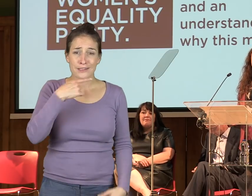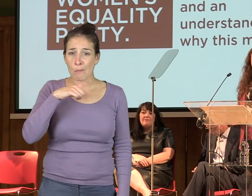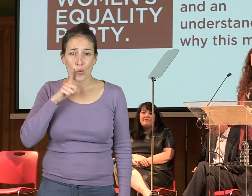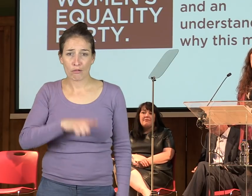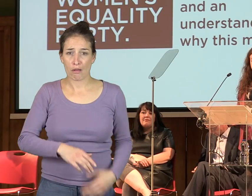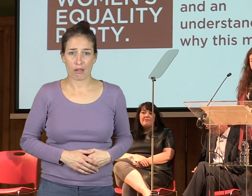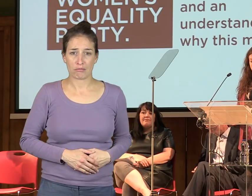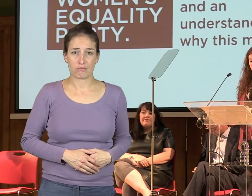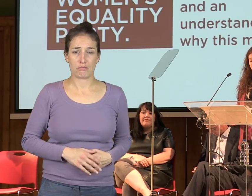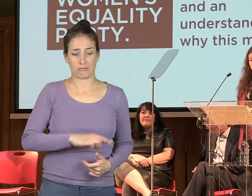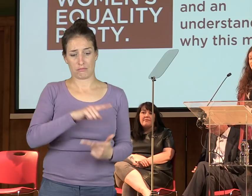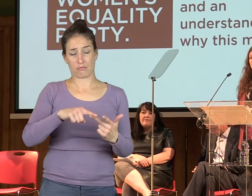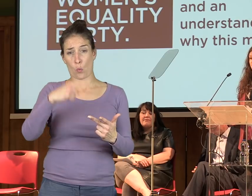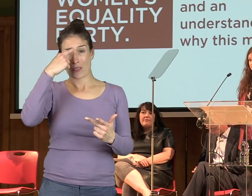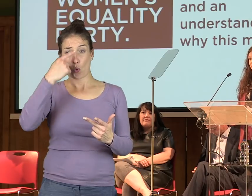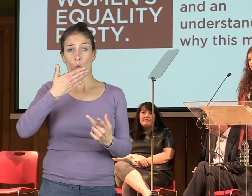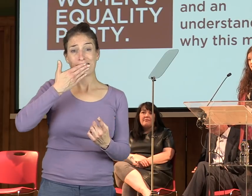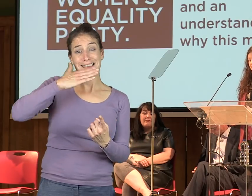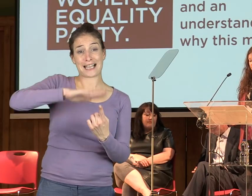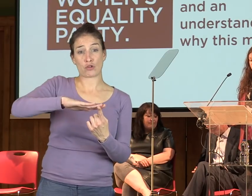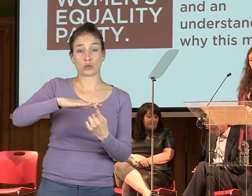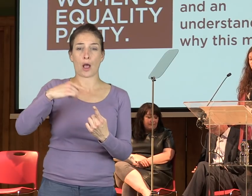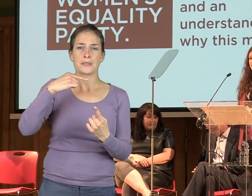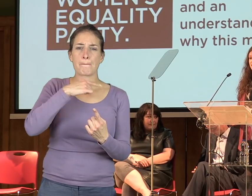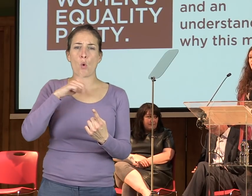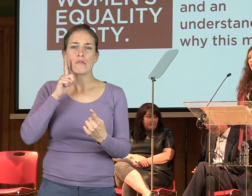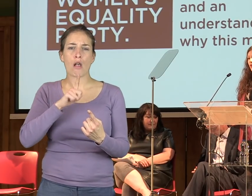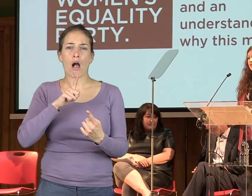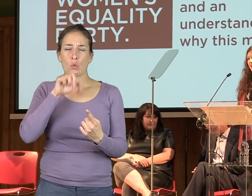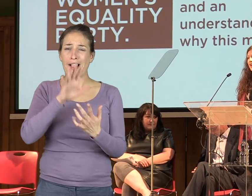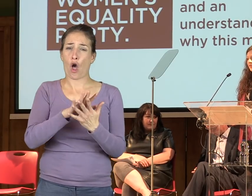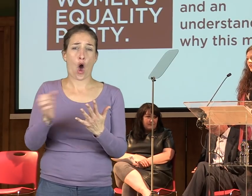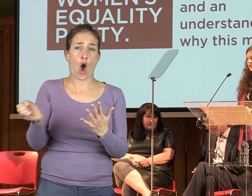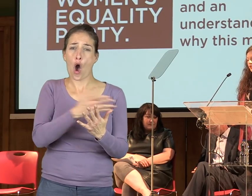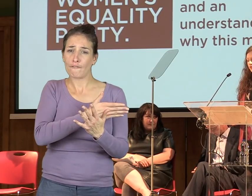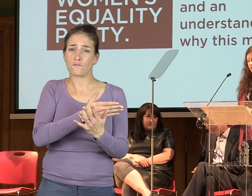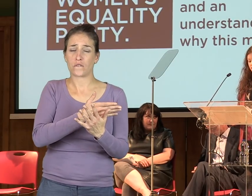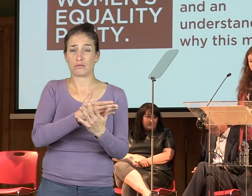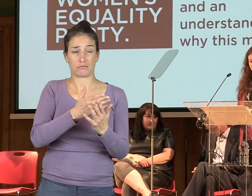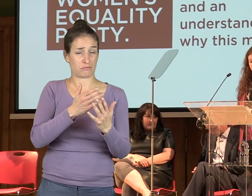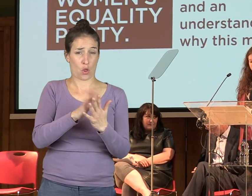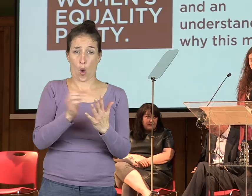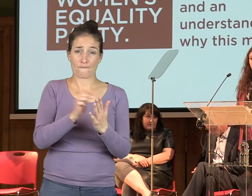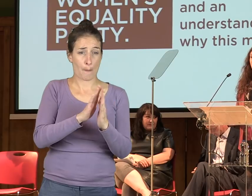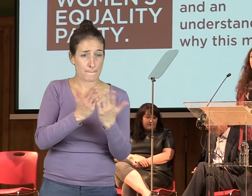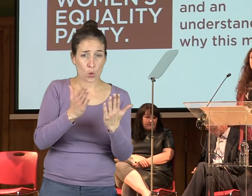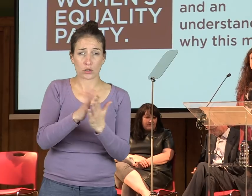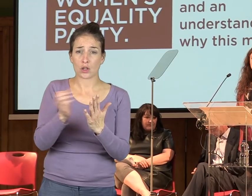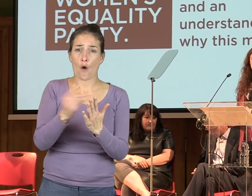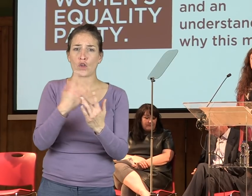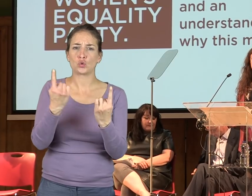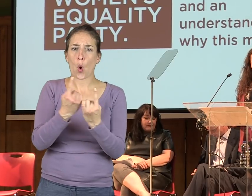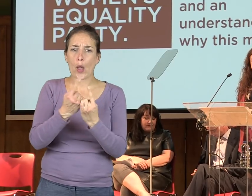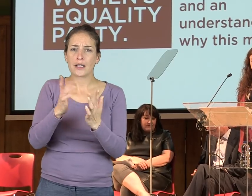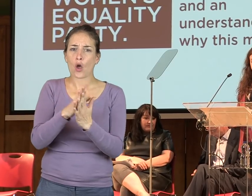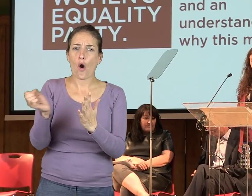decided that gender stereotypes would be eradicated in toys, books, and in attitudes. A group